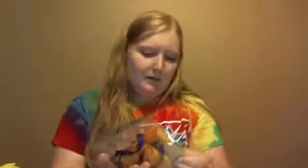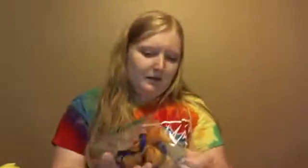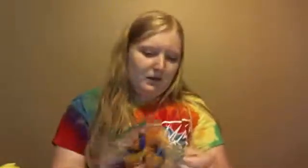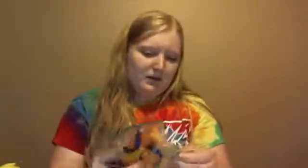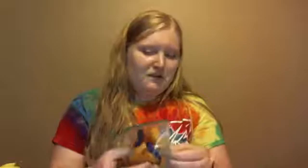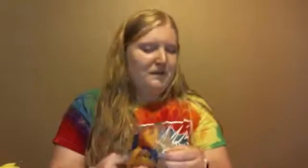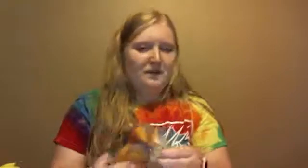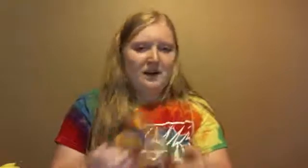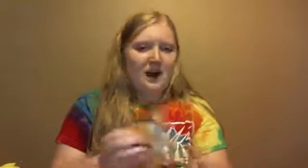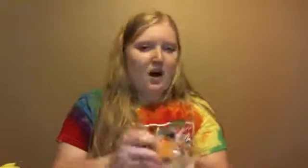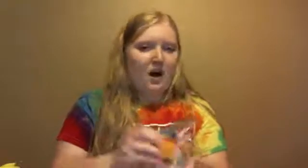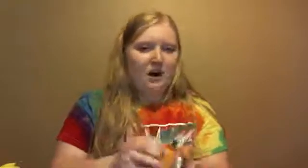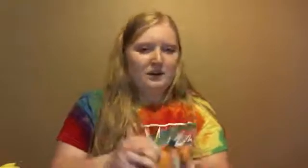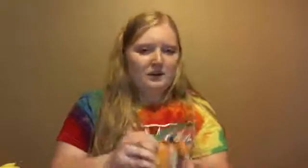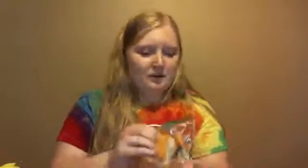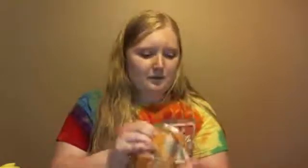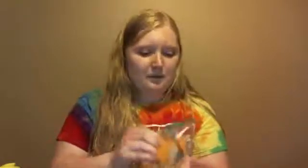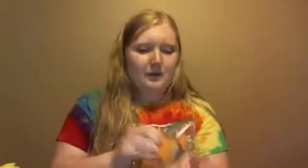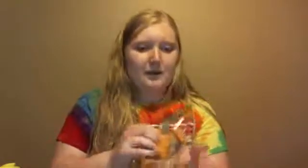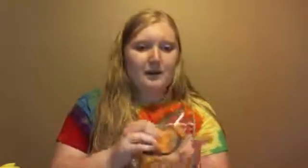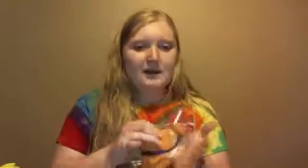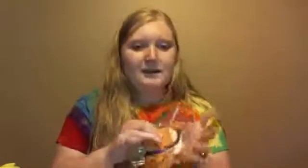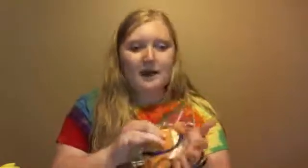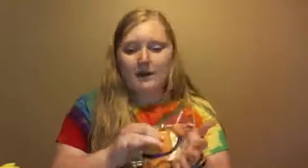They just feel very hard. They're very solid.